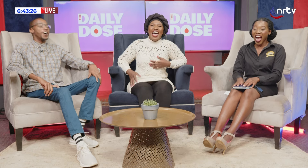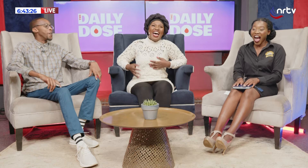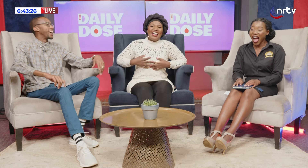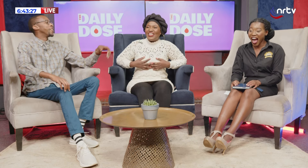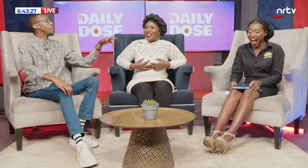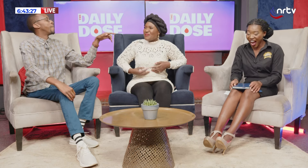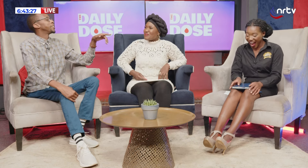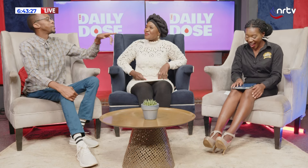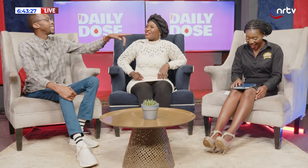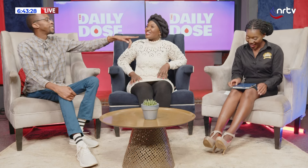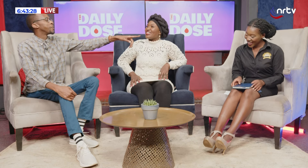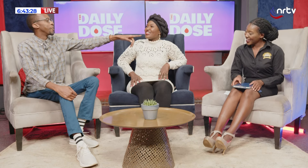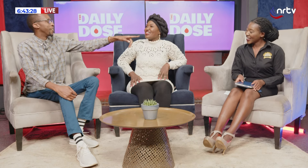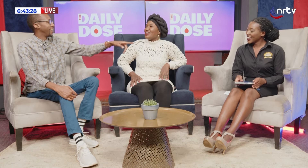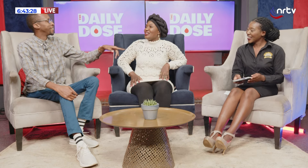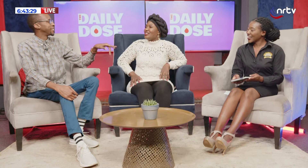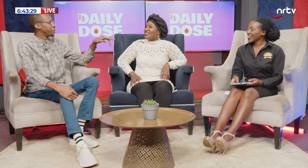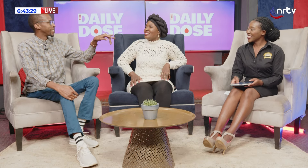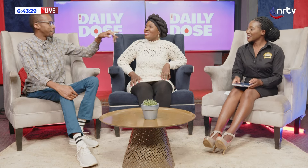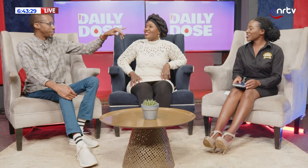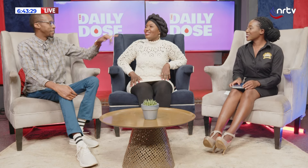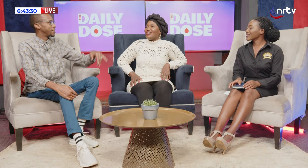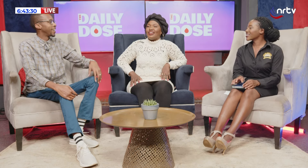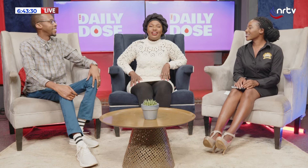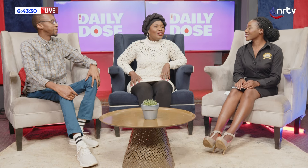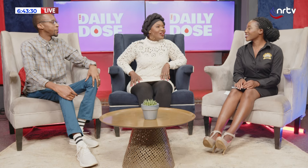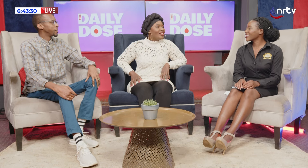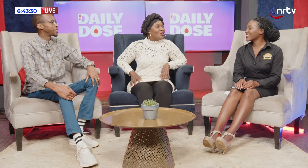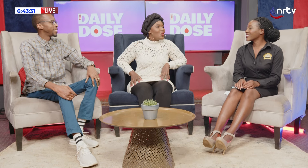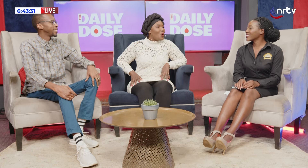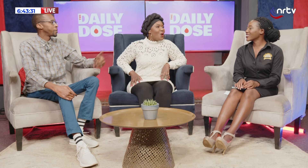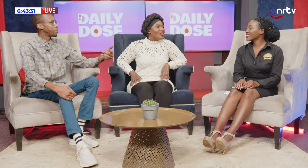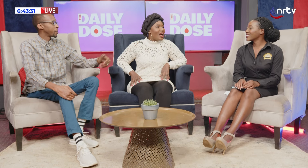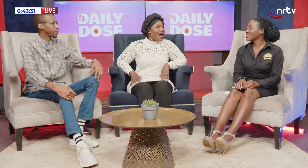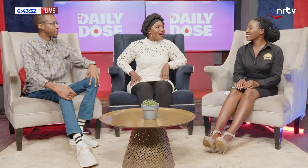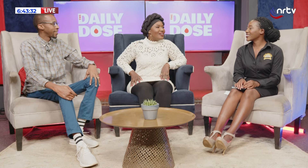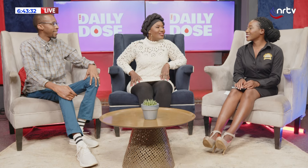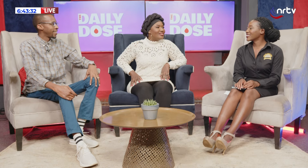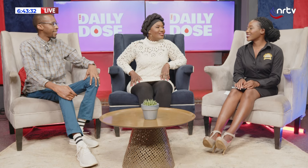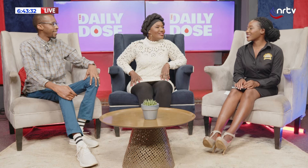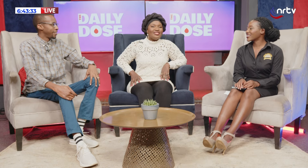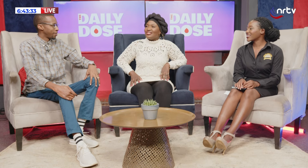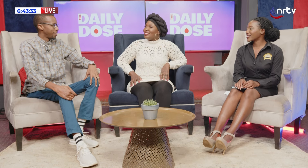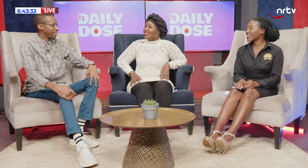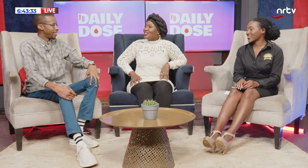Okay, no, I want you to say it to her. Just do exactly what you did and show Trissy, see what I'm struggling with. This one. Yes.